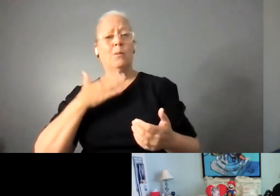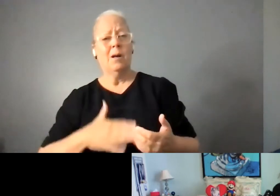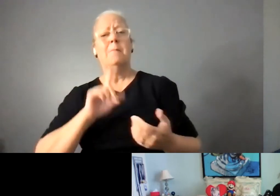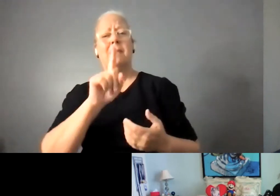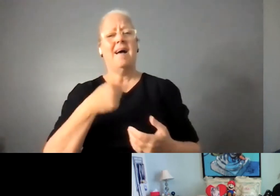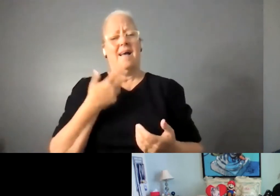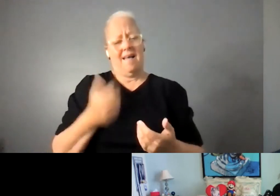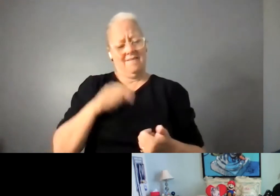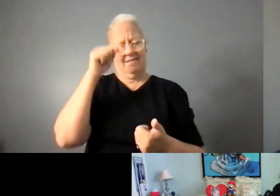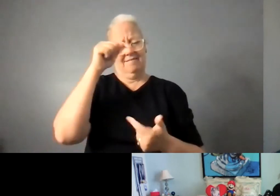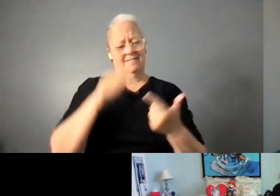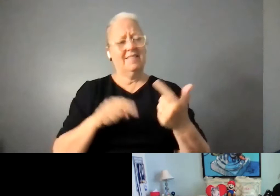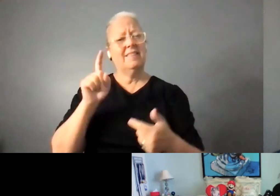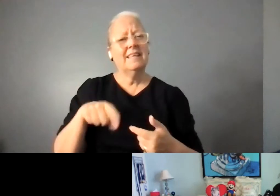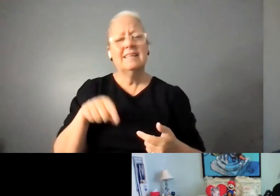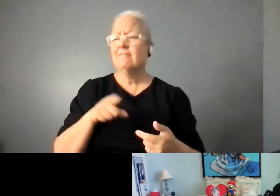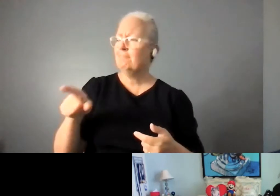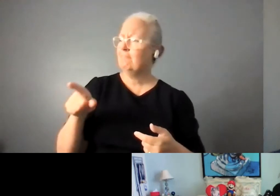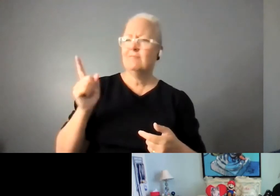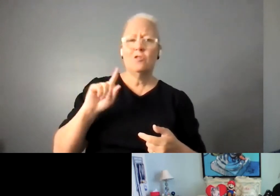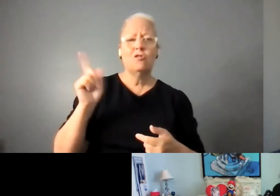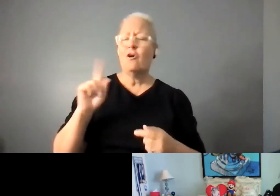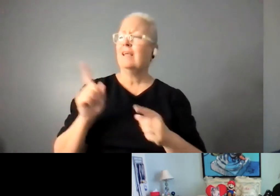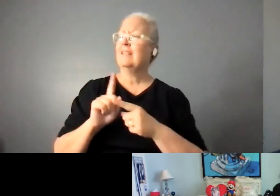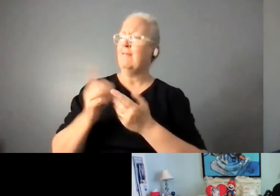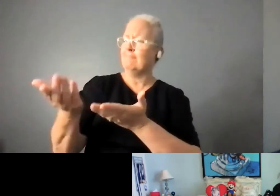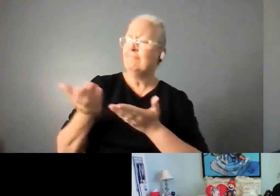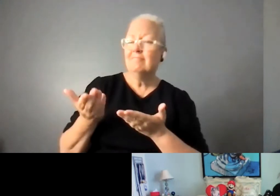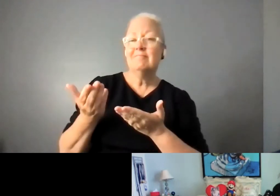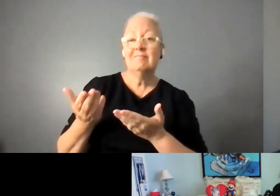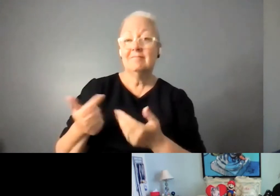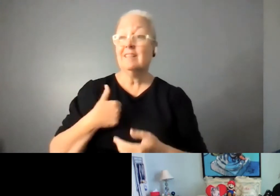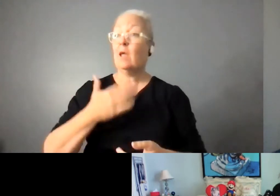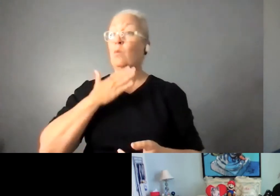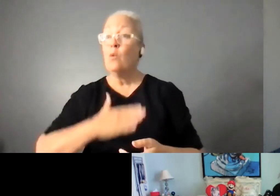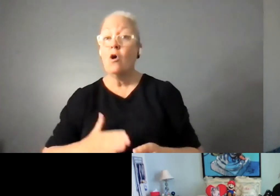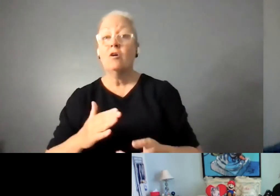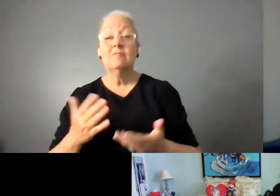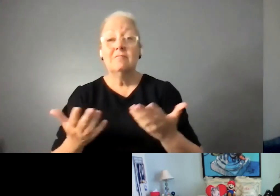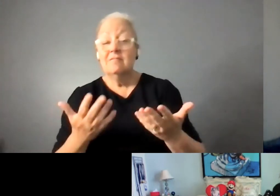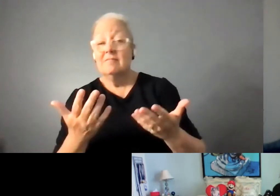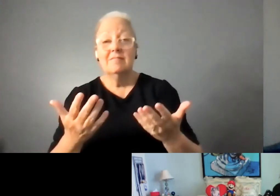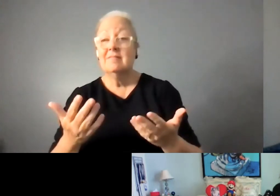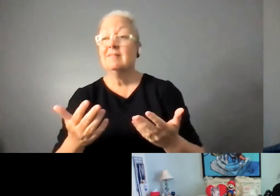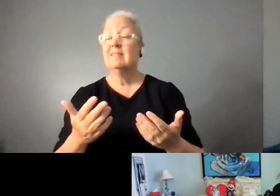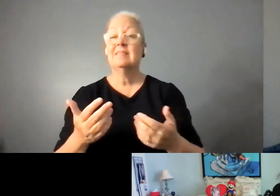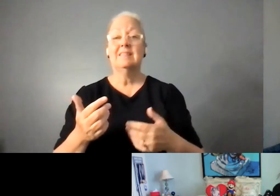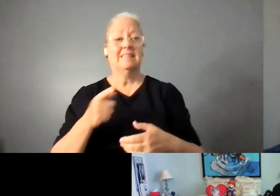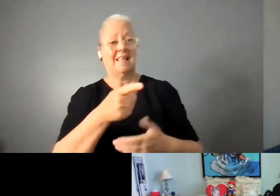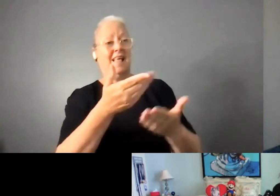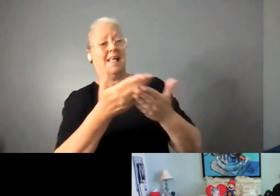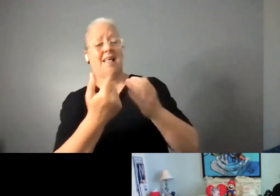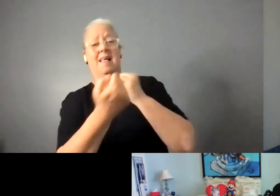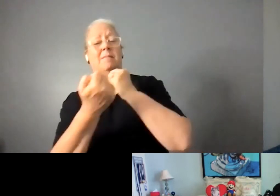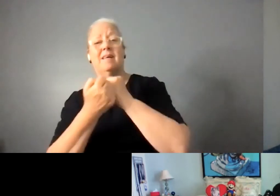And you're not understanding my needs. I'm trying here someone, not because I want to try someone with me, it's because I have a need for them. I cannot move